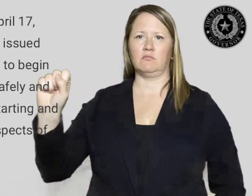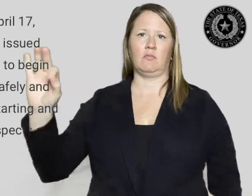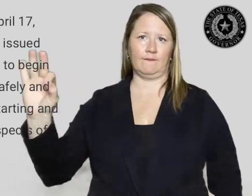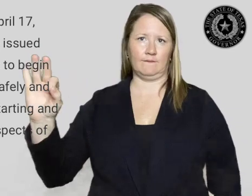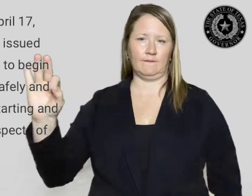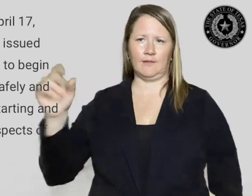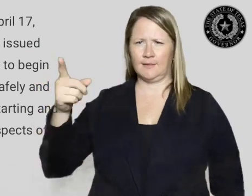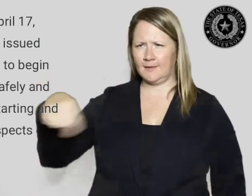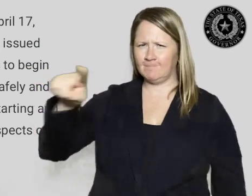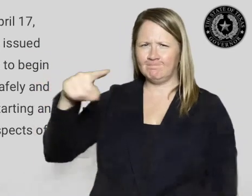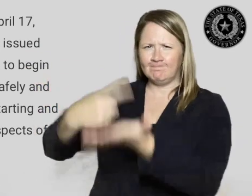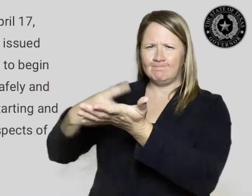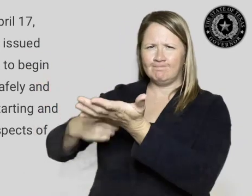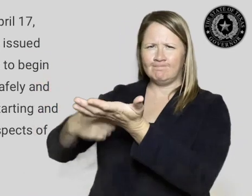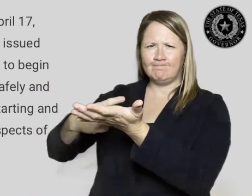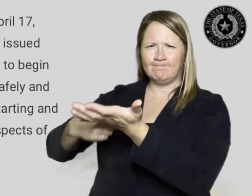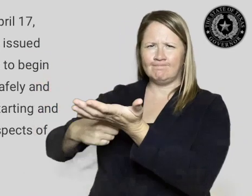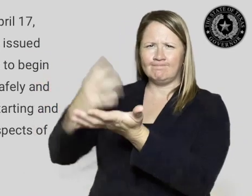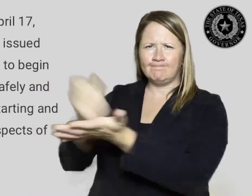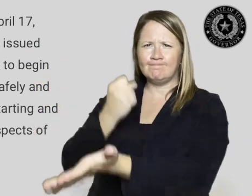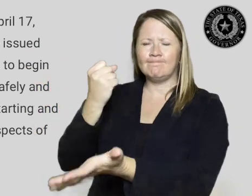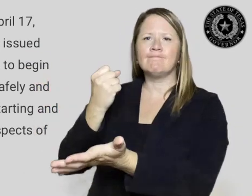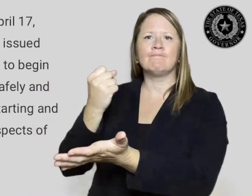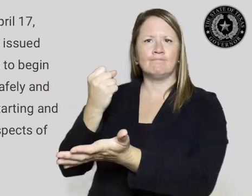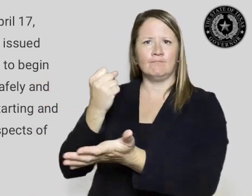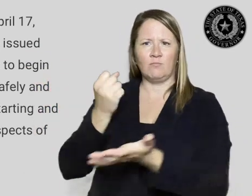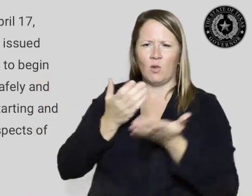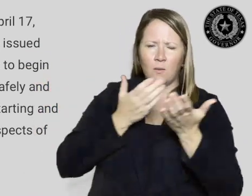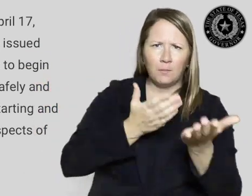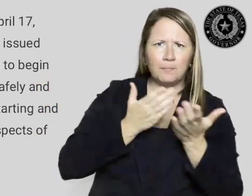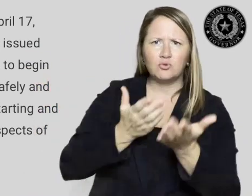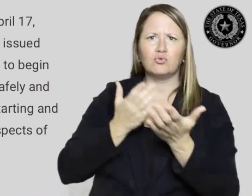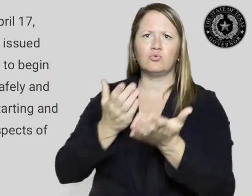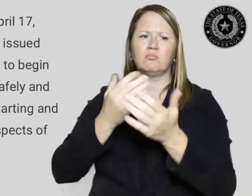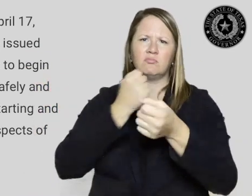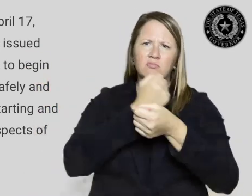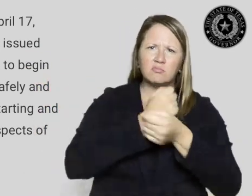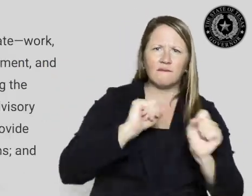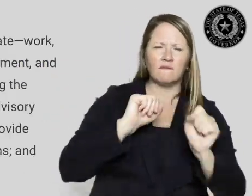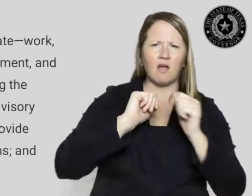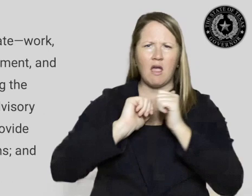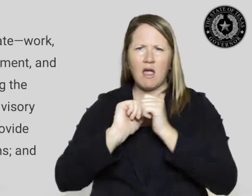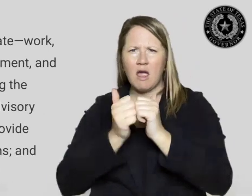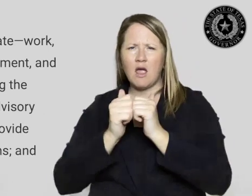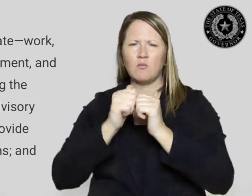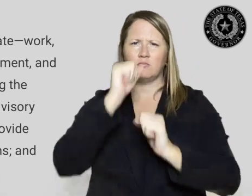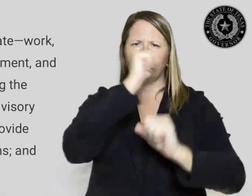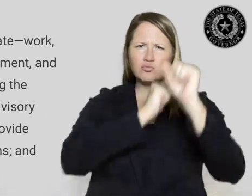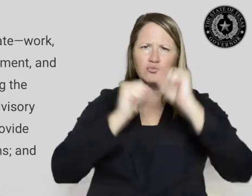of safely and strategically restarting and revitalizing all aspects of the Lone